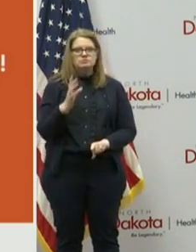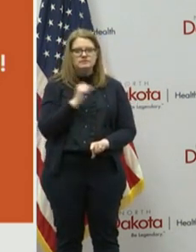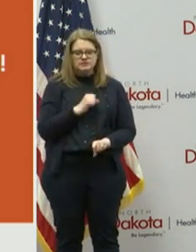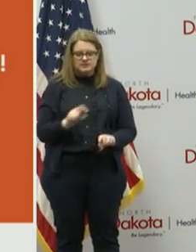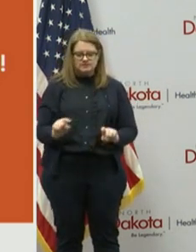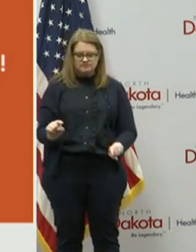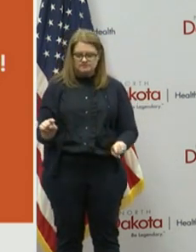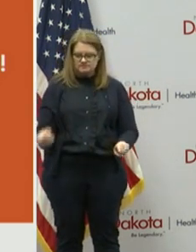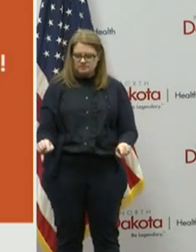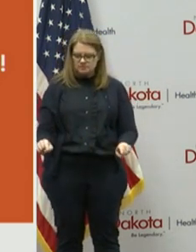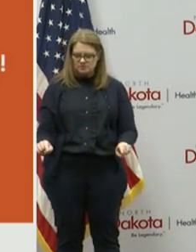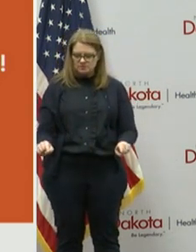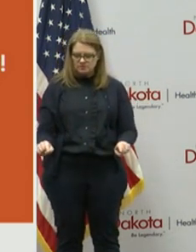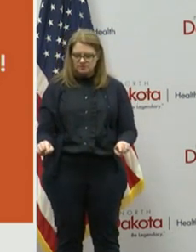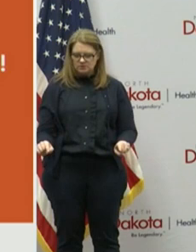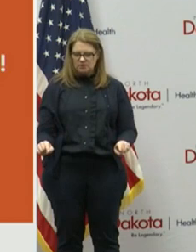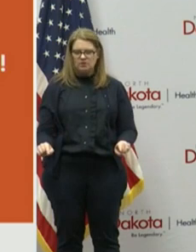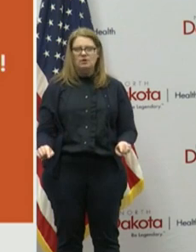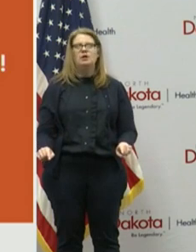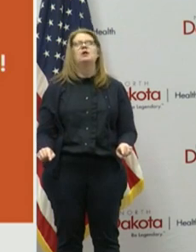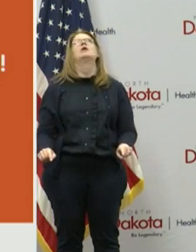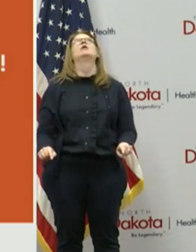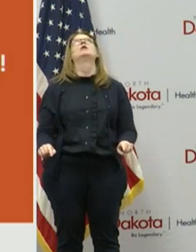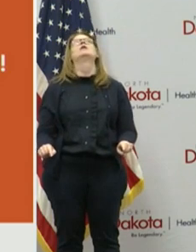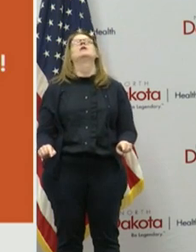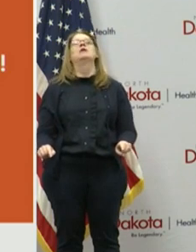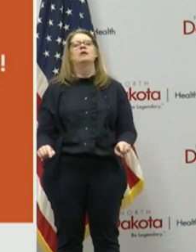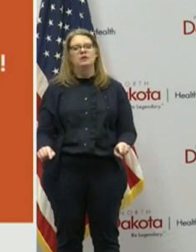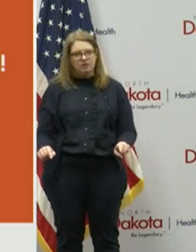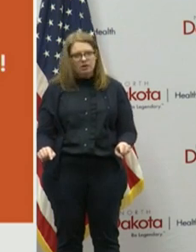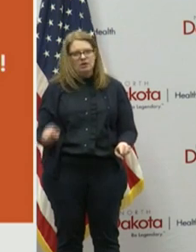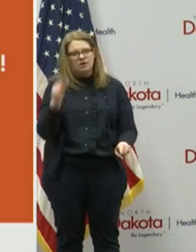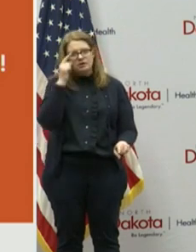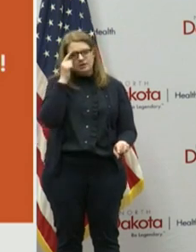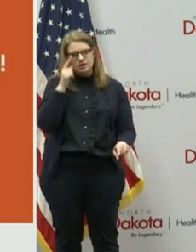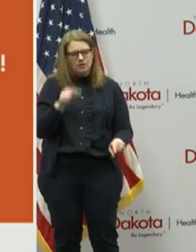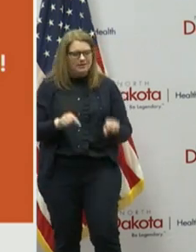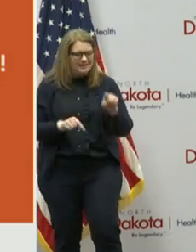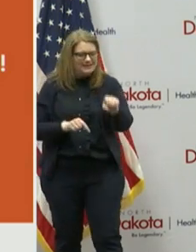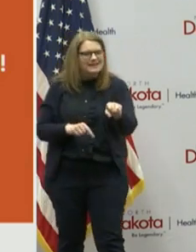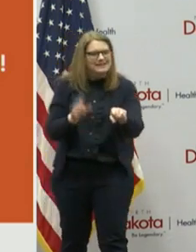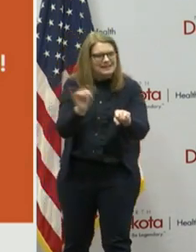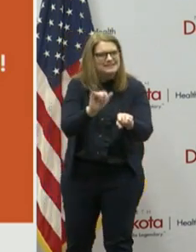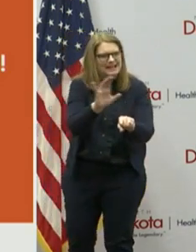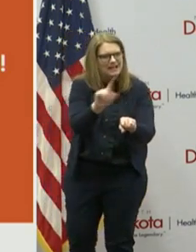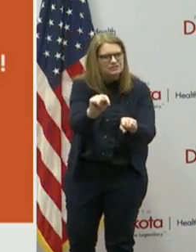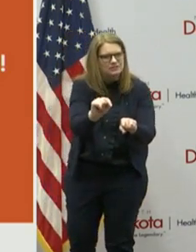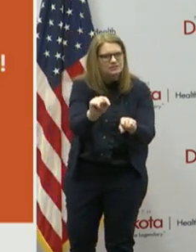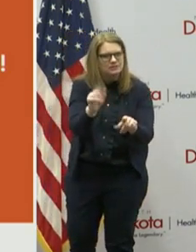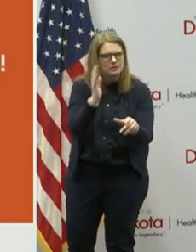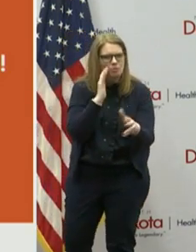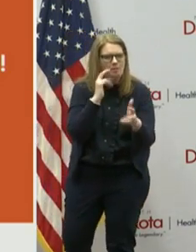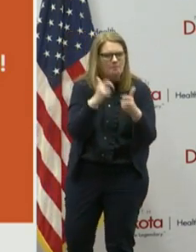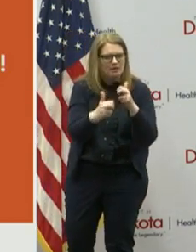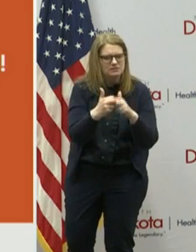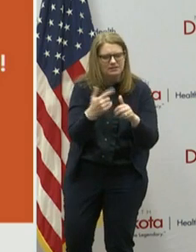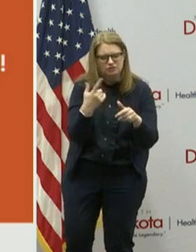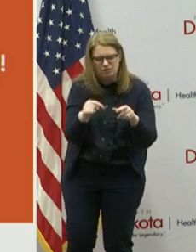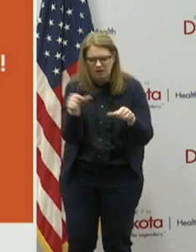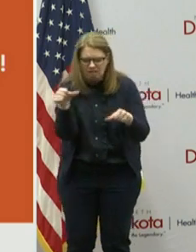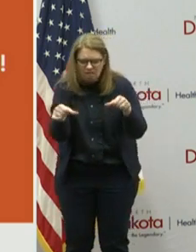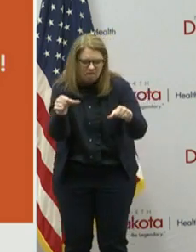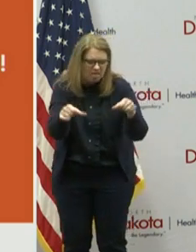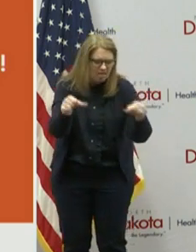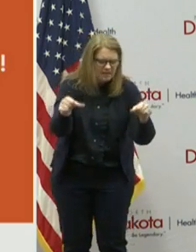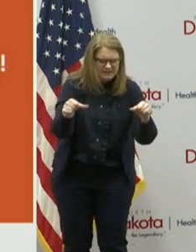life of our EPIs. That's the life of our contact tracers. They're trying to put this puzzle together. They're